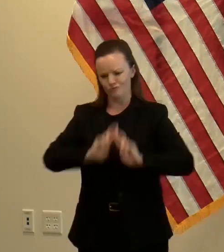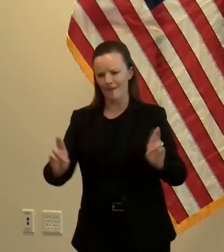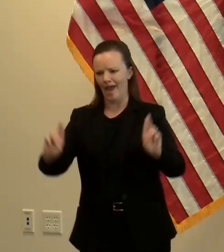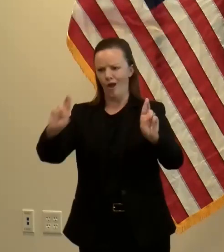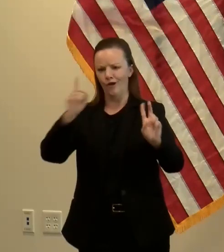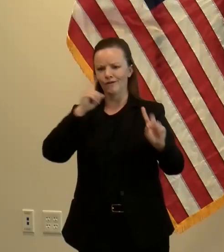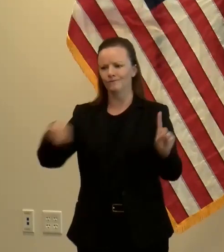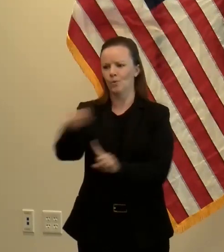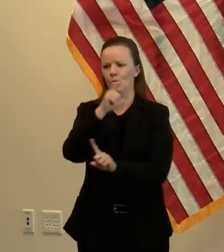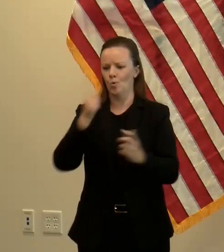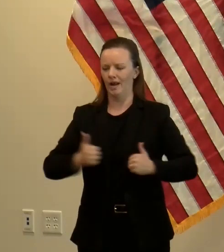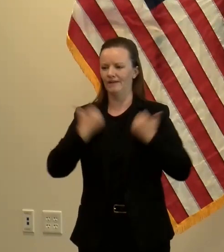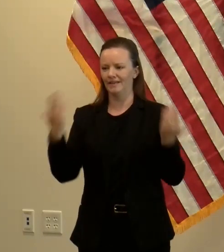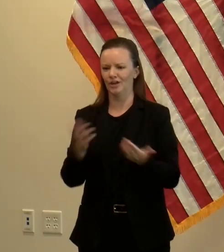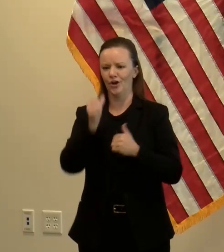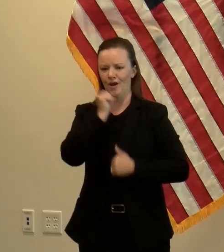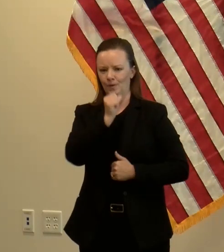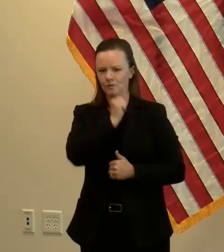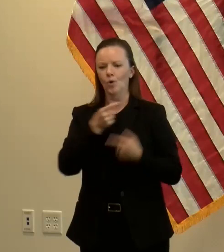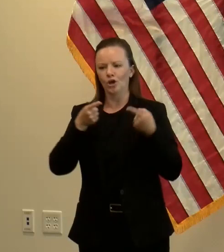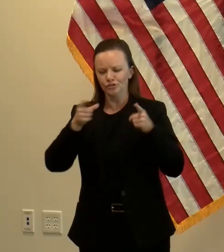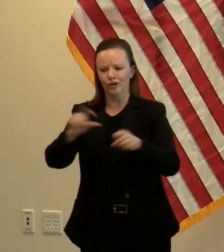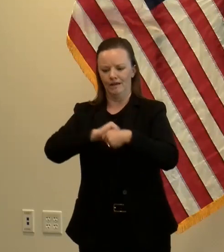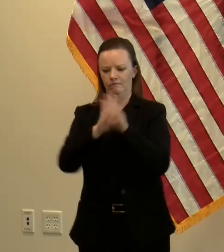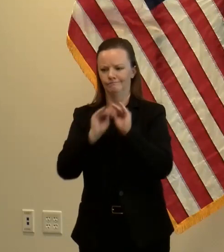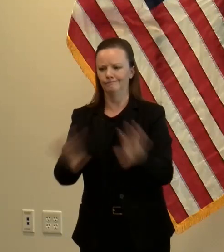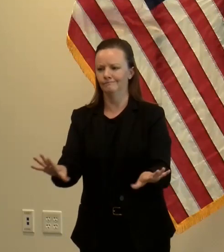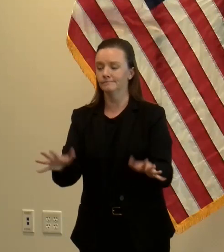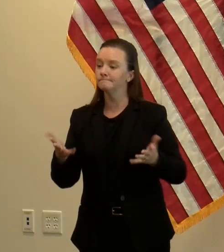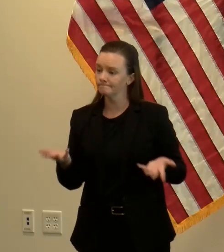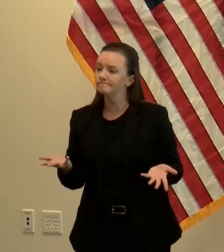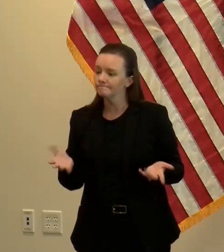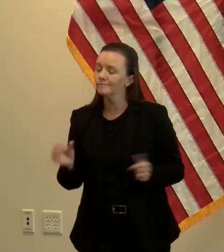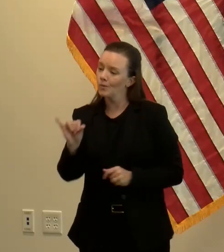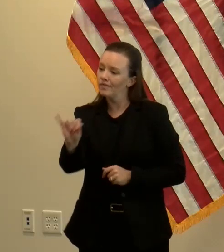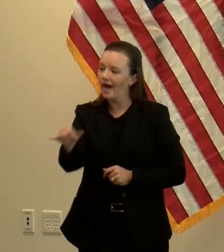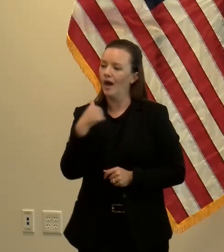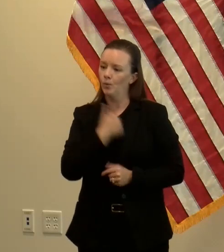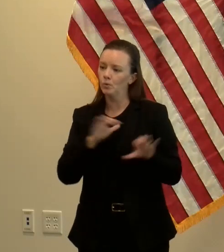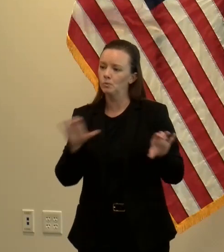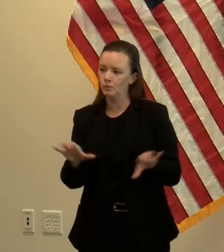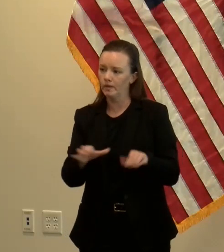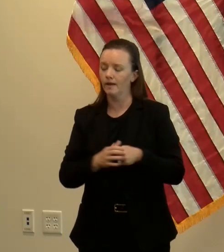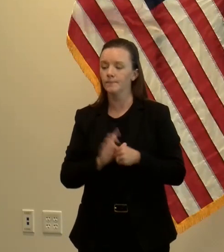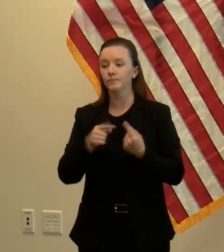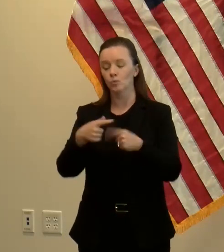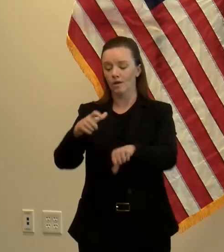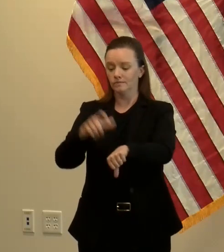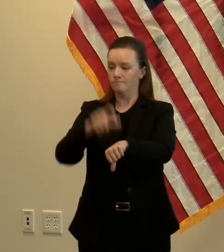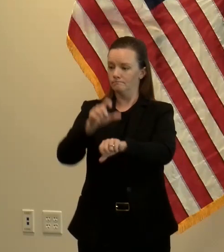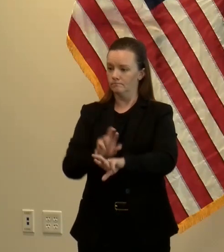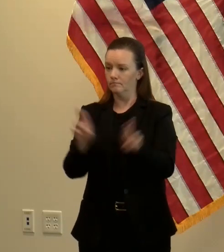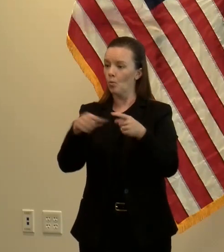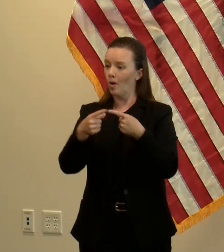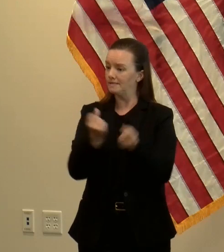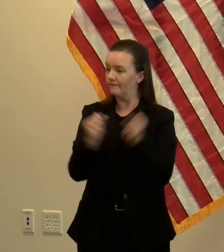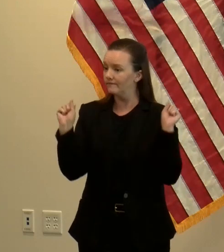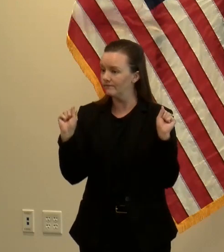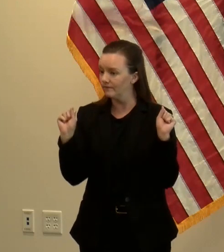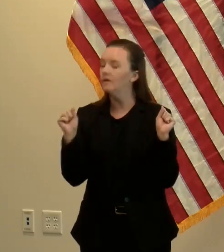of Arizona in a pandemic? So yes, that's what we're doing. And at the appropriate time, when it's safe, we